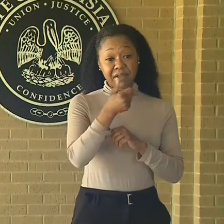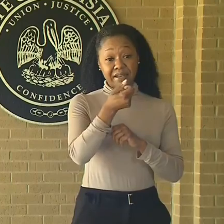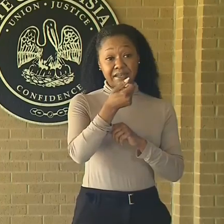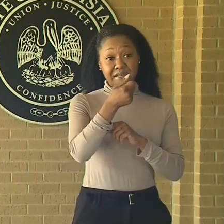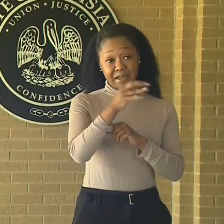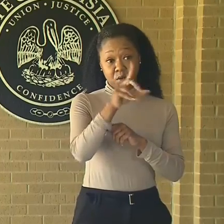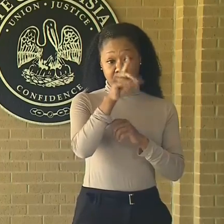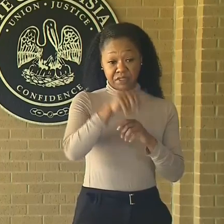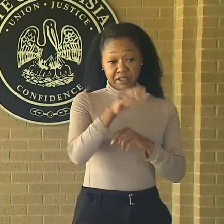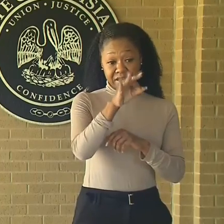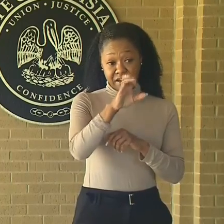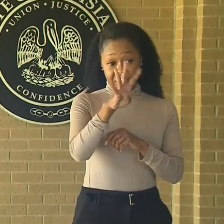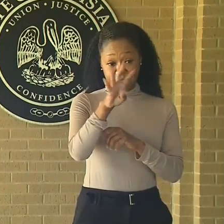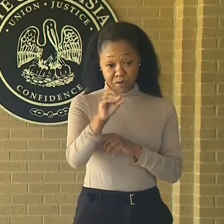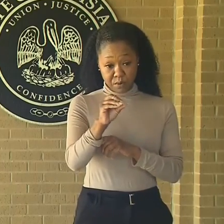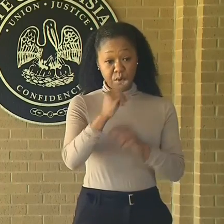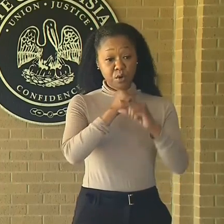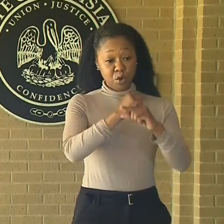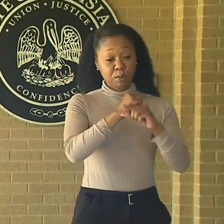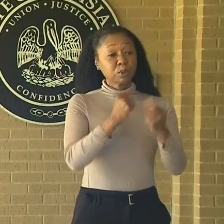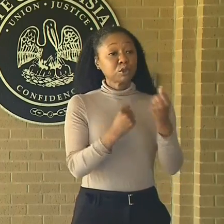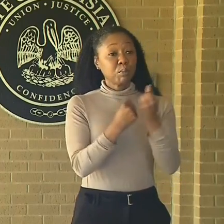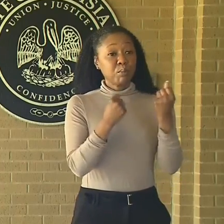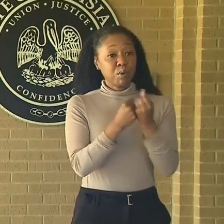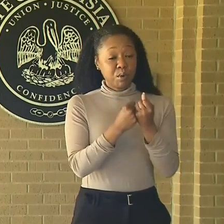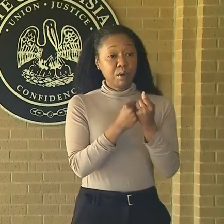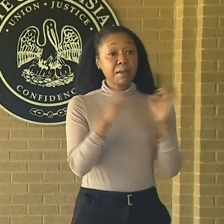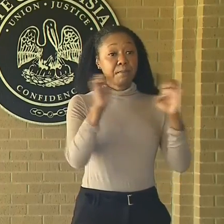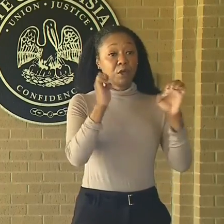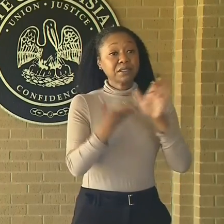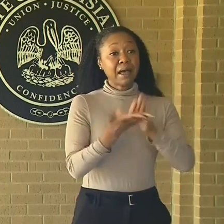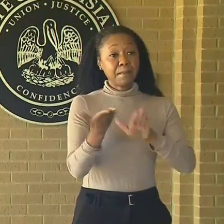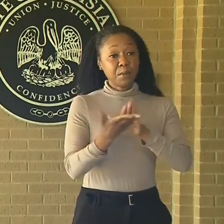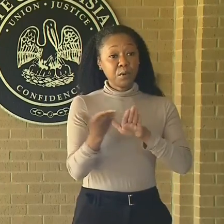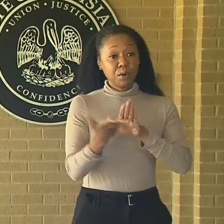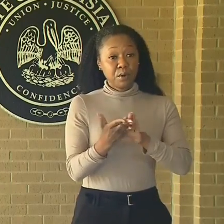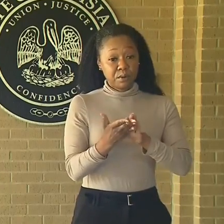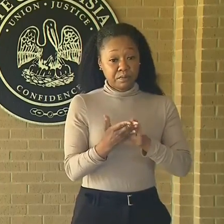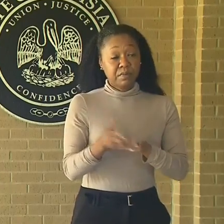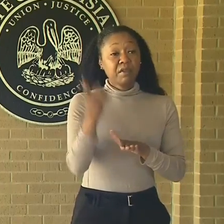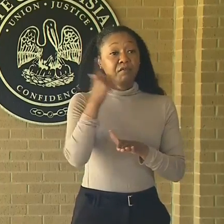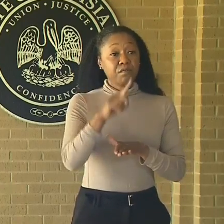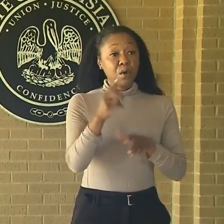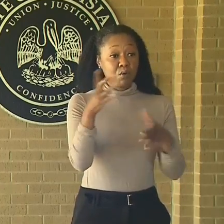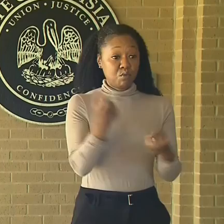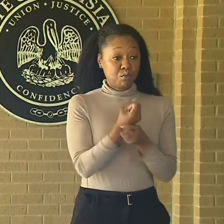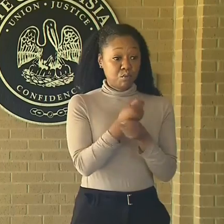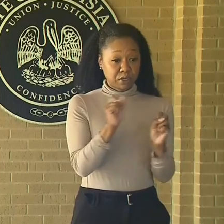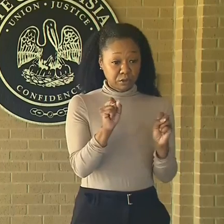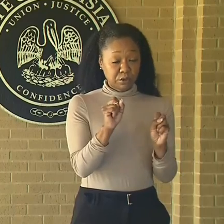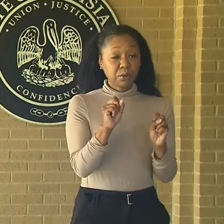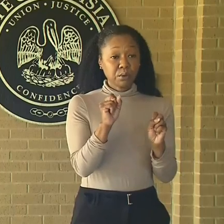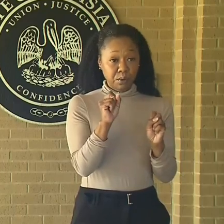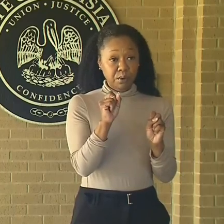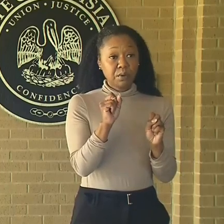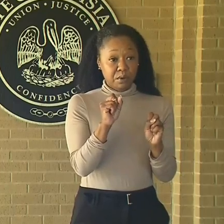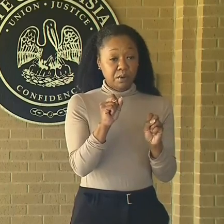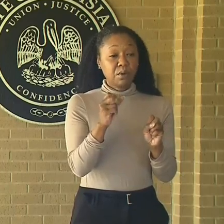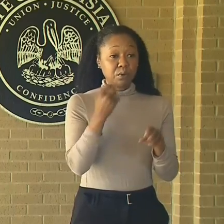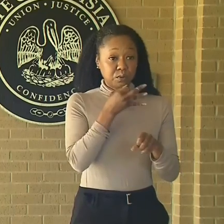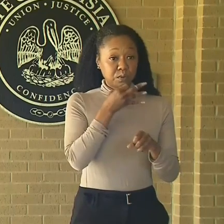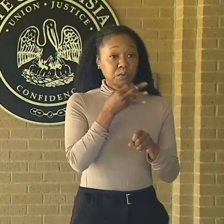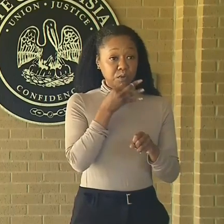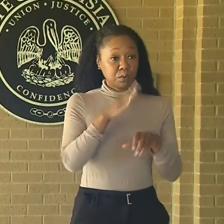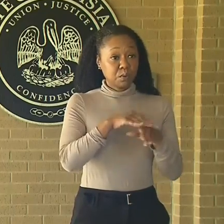1,940 guardsmen activated in support of emergency operations. Urban search and rescue operations are underway.